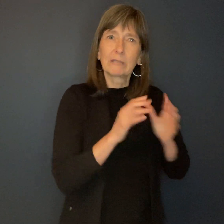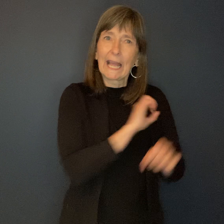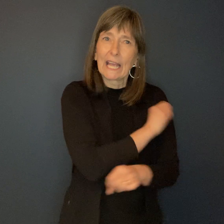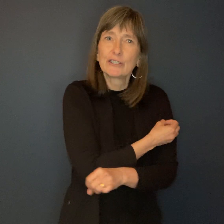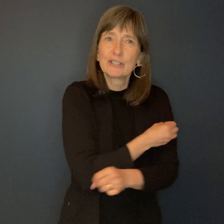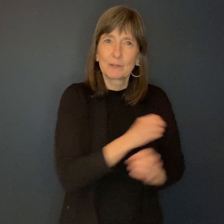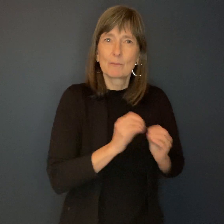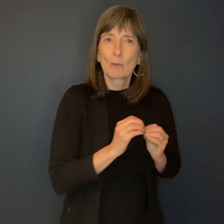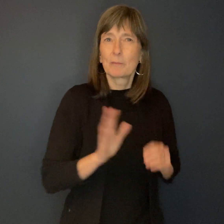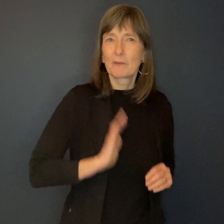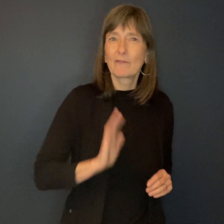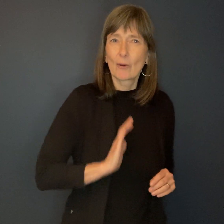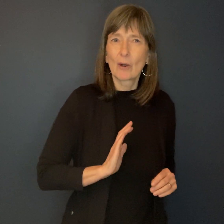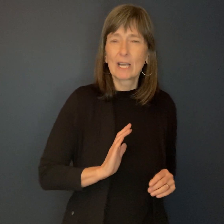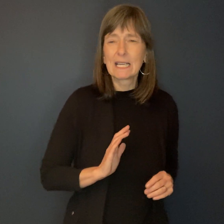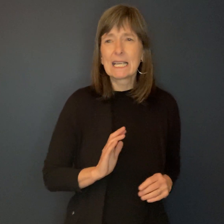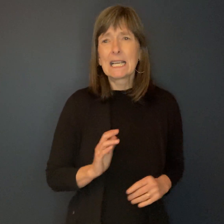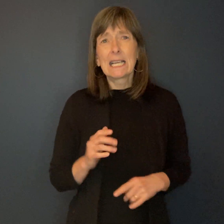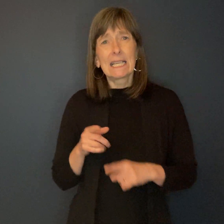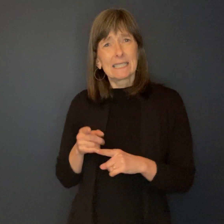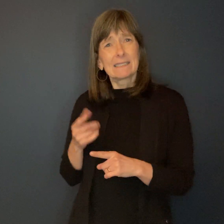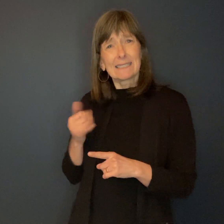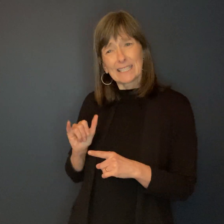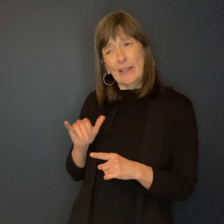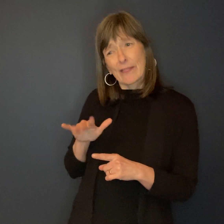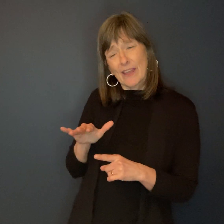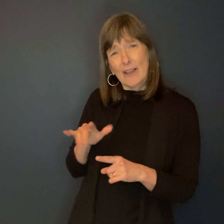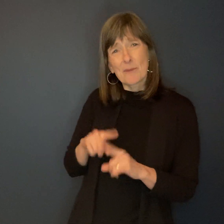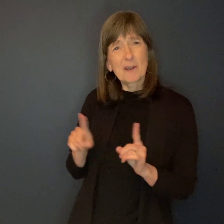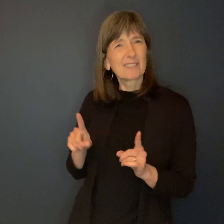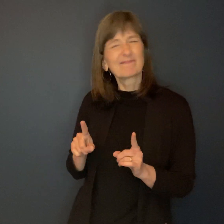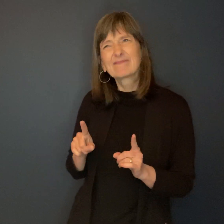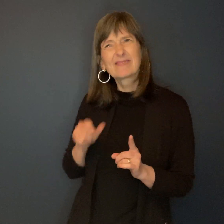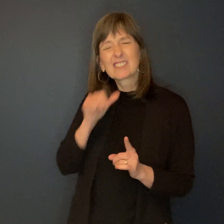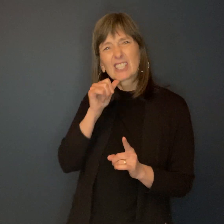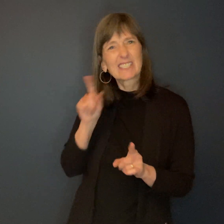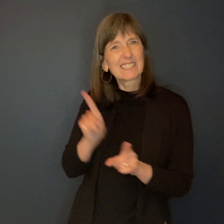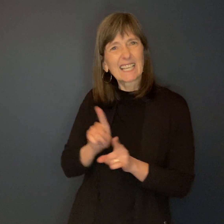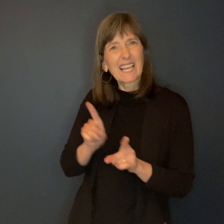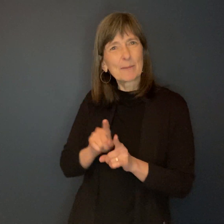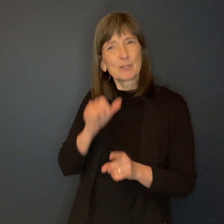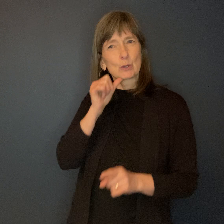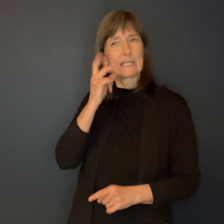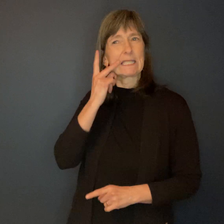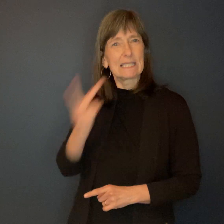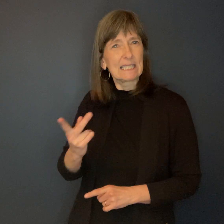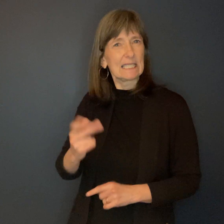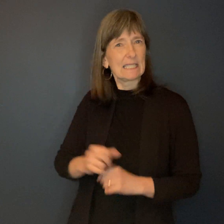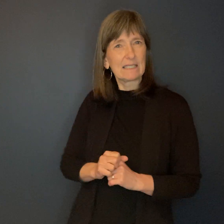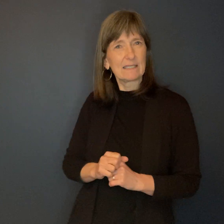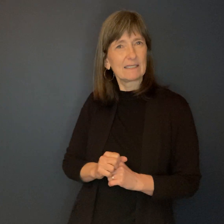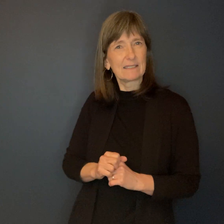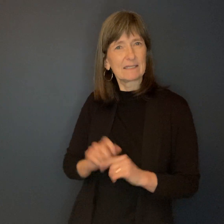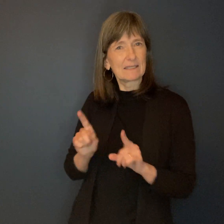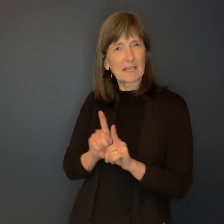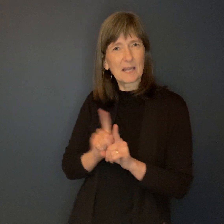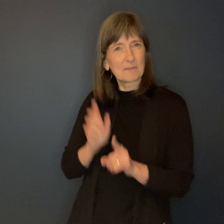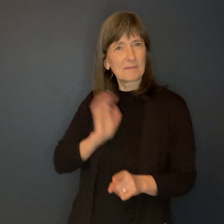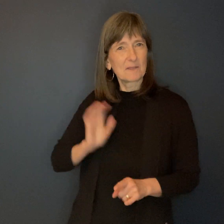but it doesn't exist in such obvious ways and in such transparent and